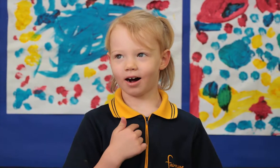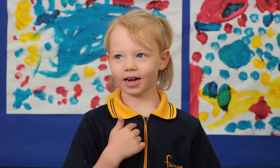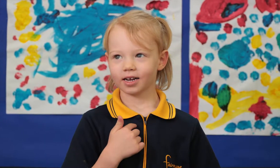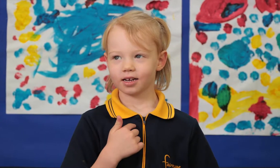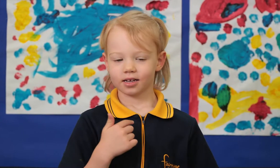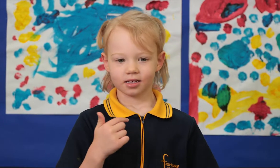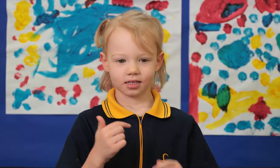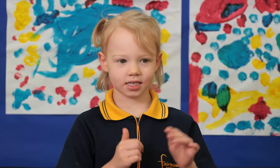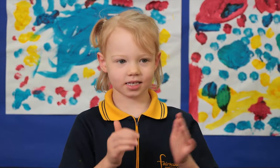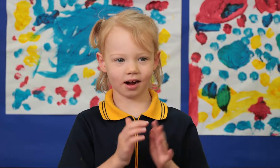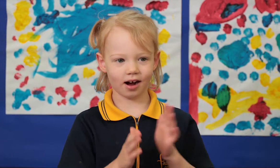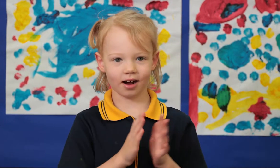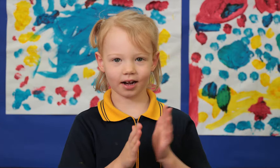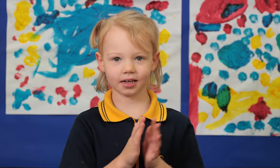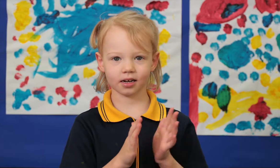My sign